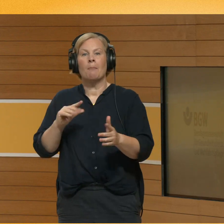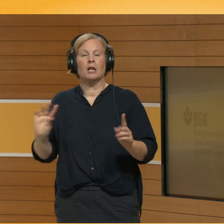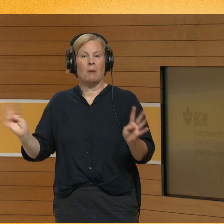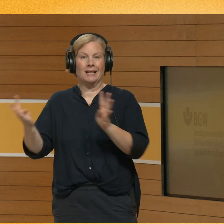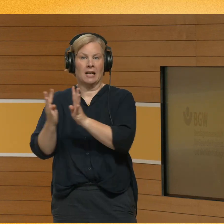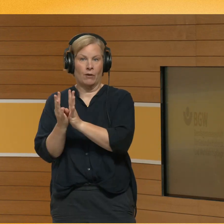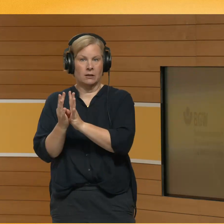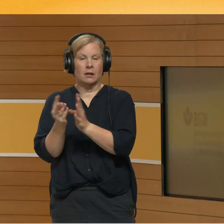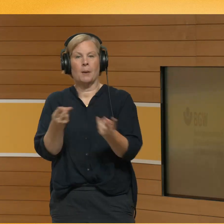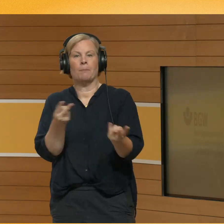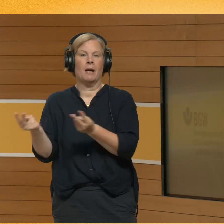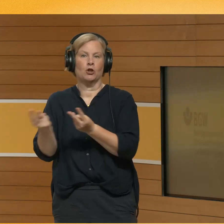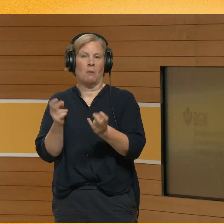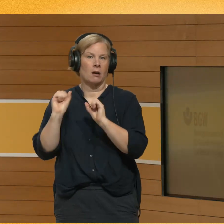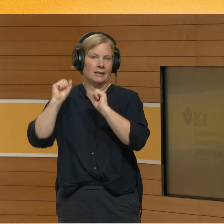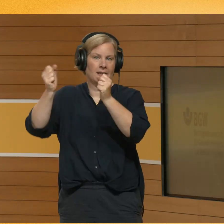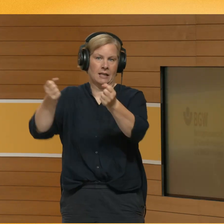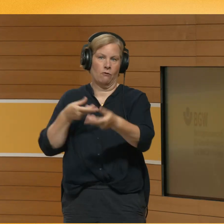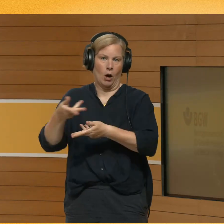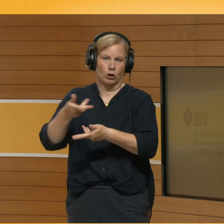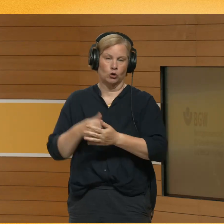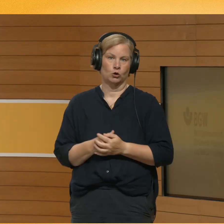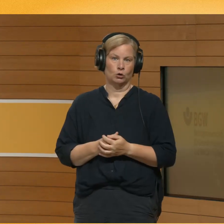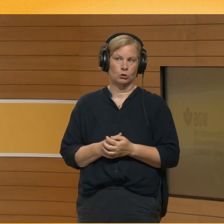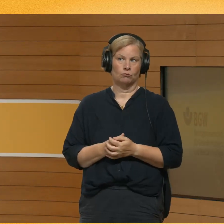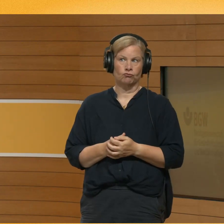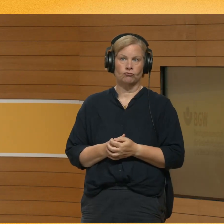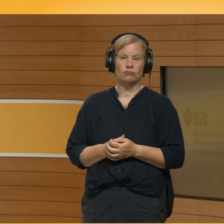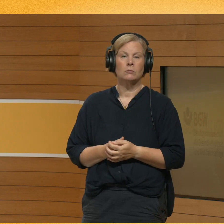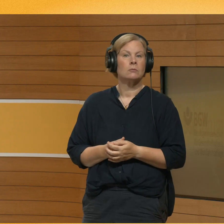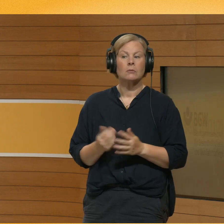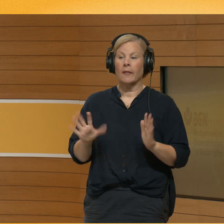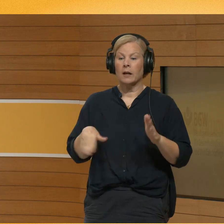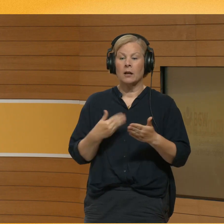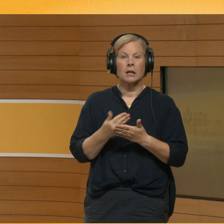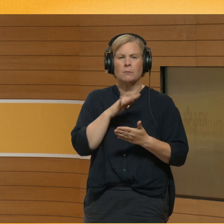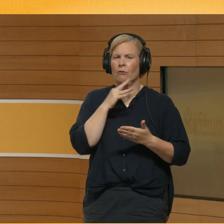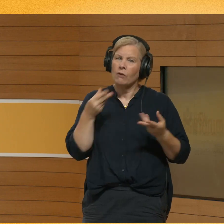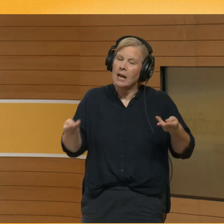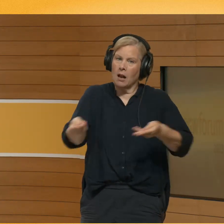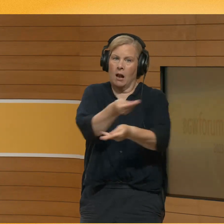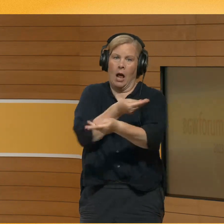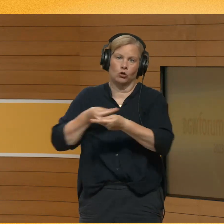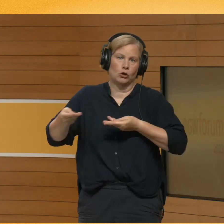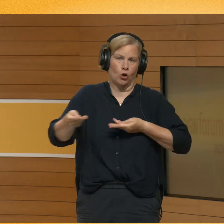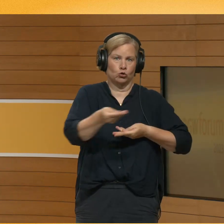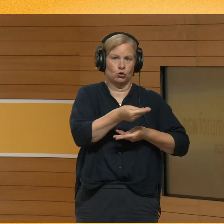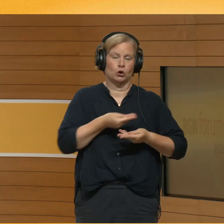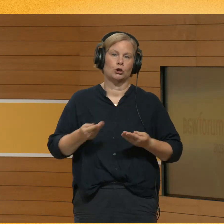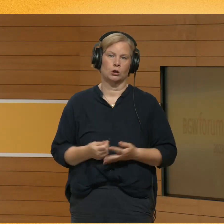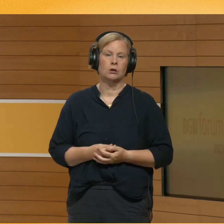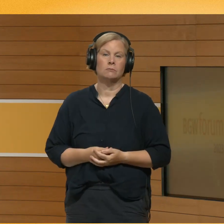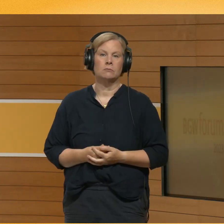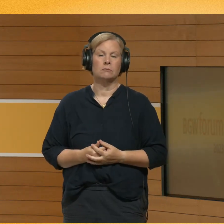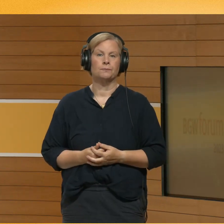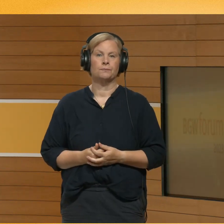besides the learning collaborative. So it's there's much exchange in this group. Yeah.